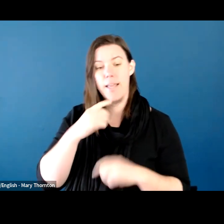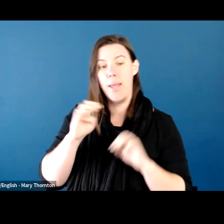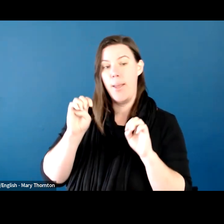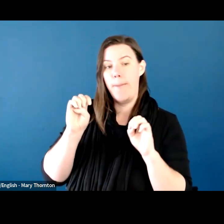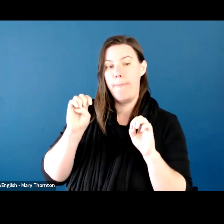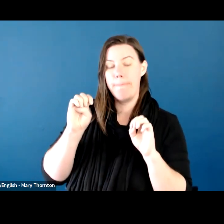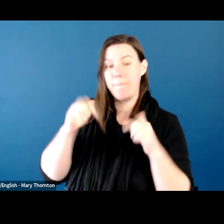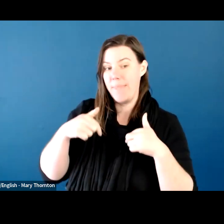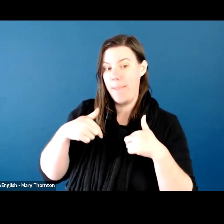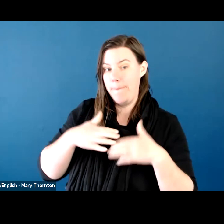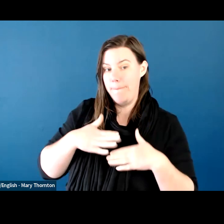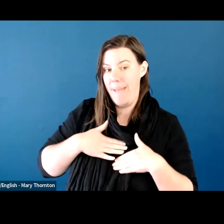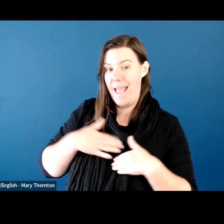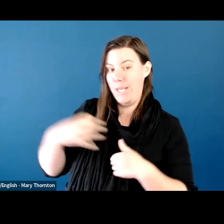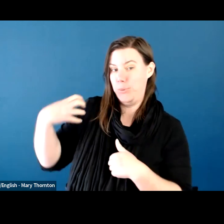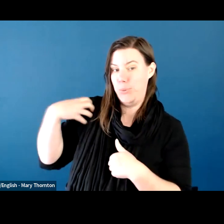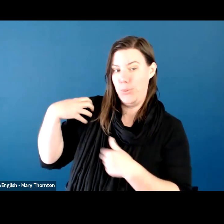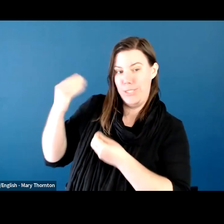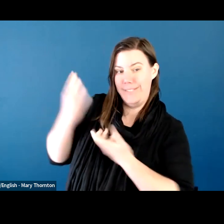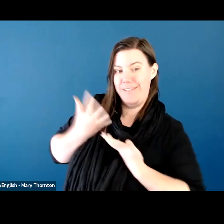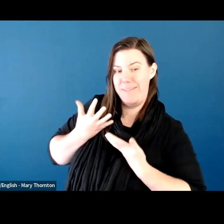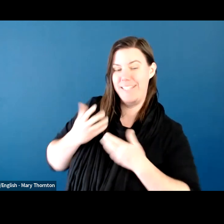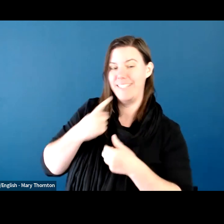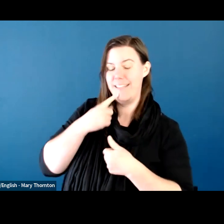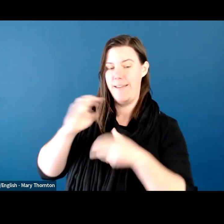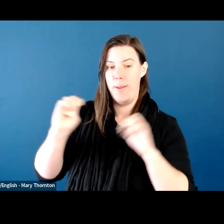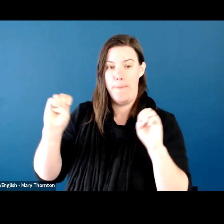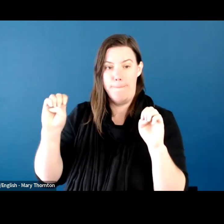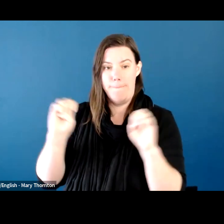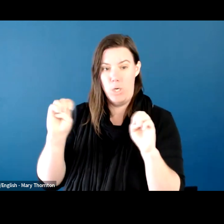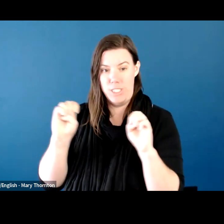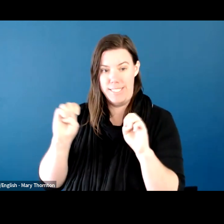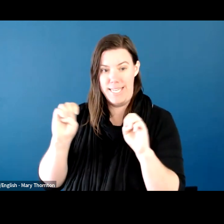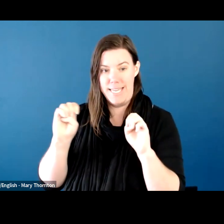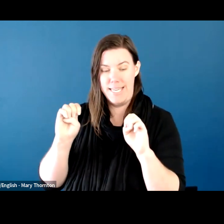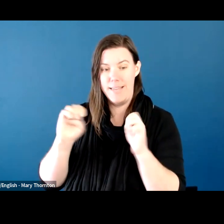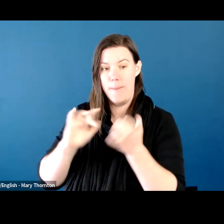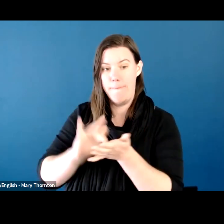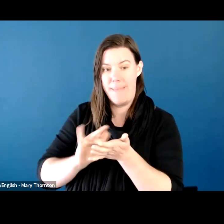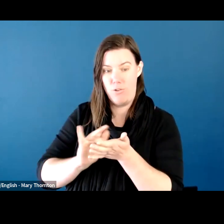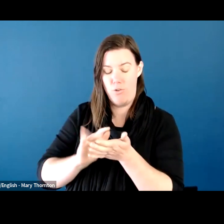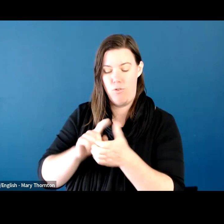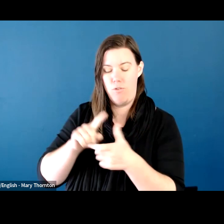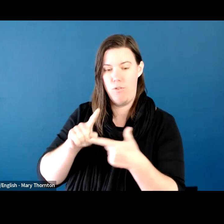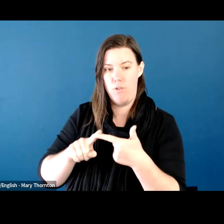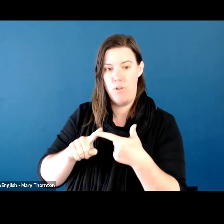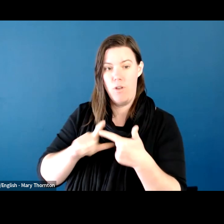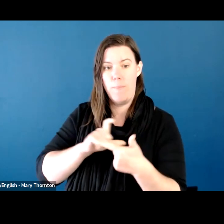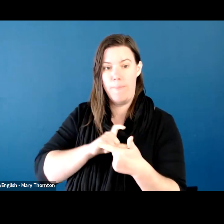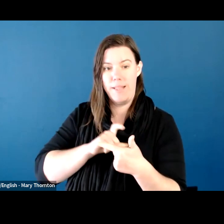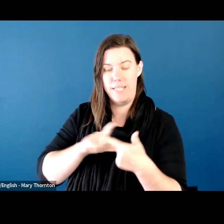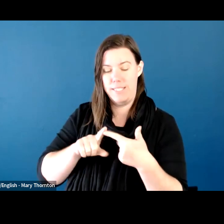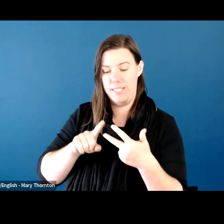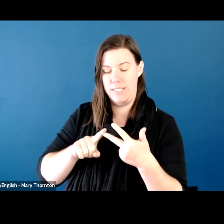services, fire, and law enforcement. It sounds like we could use a little more detail there. Does anyone have anything to add to